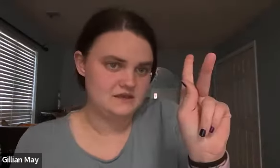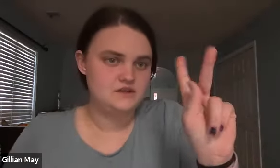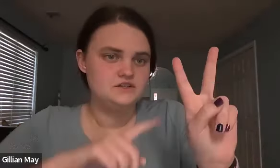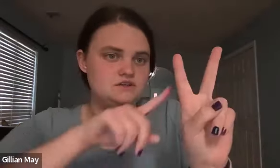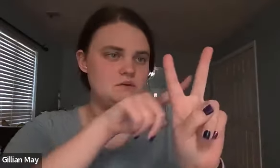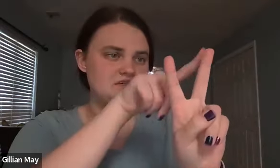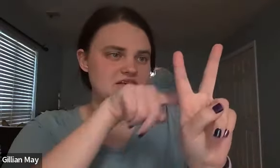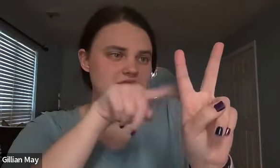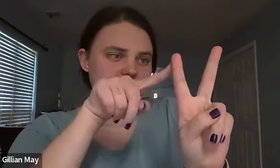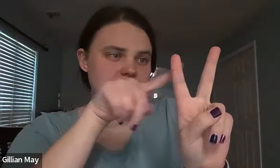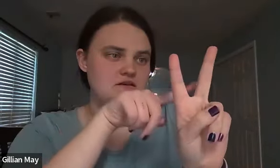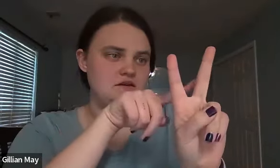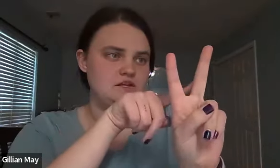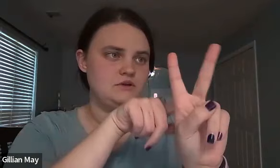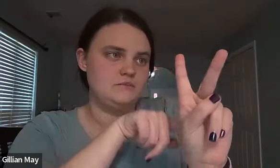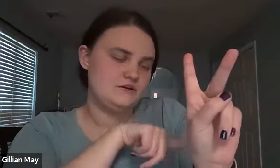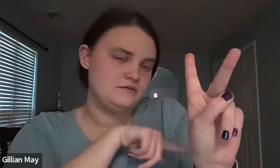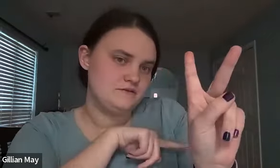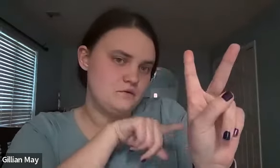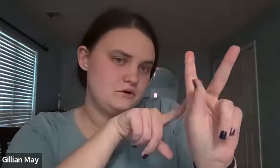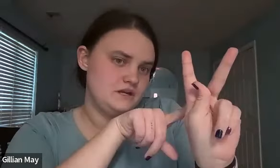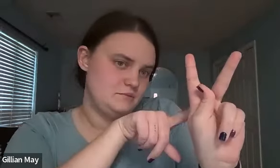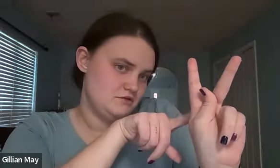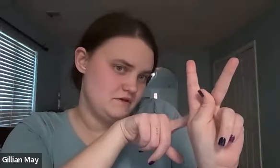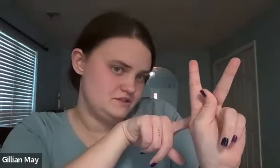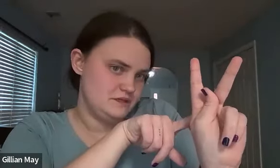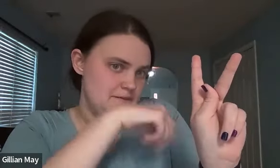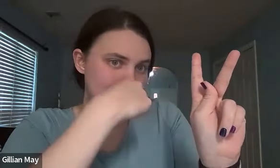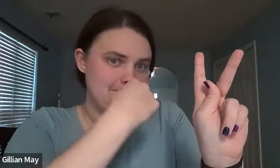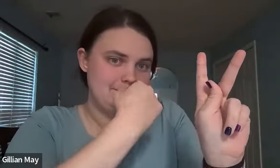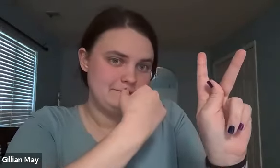K. So remember, it's like the V. You bring your middle finger forward and you put your thumb between them.